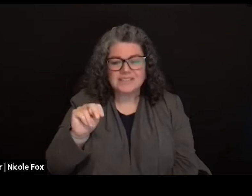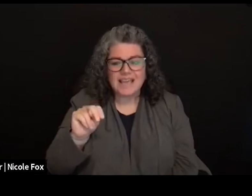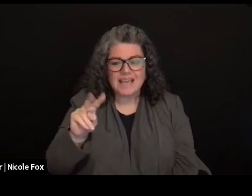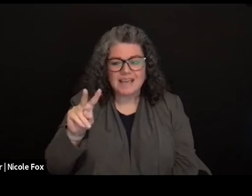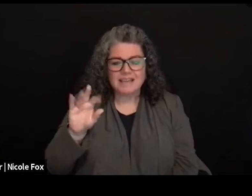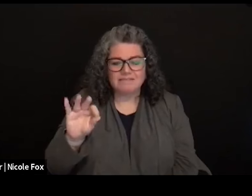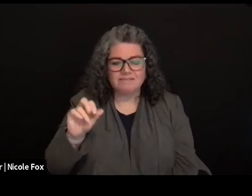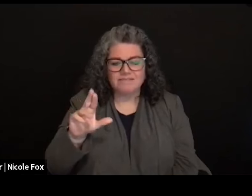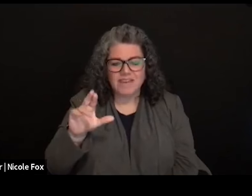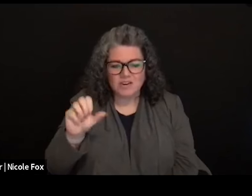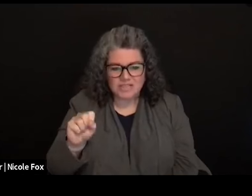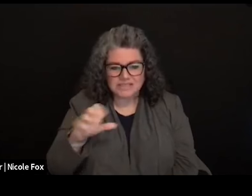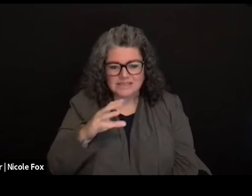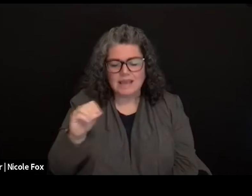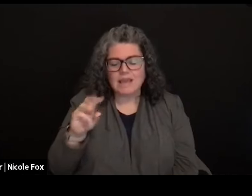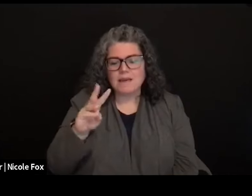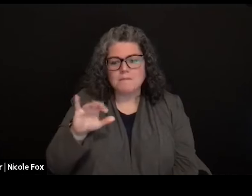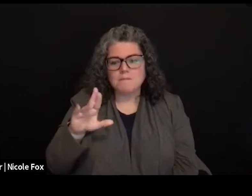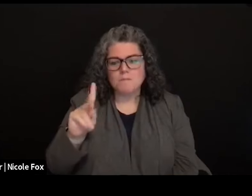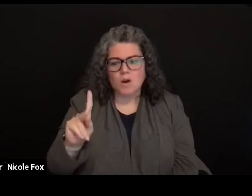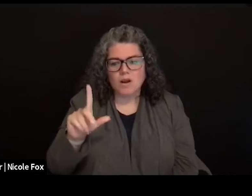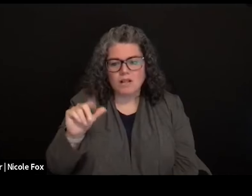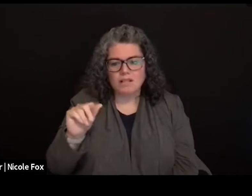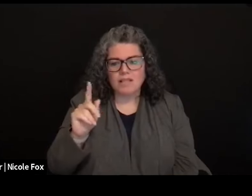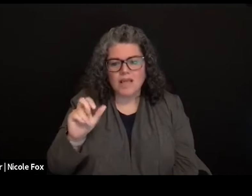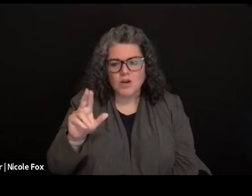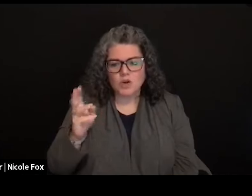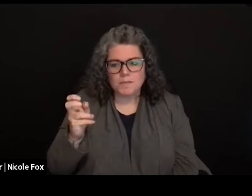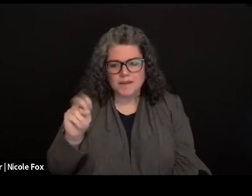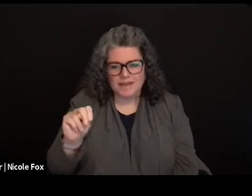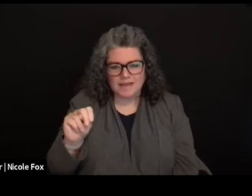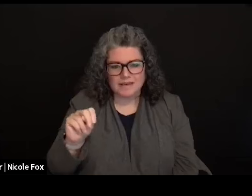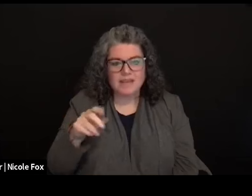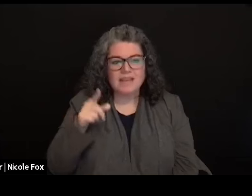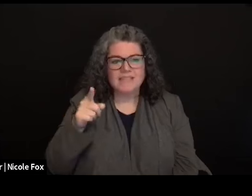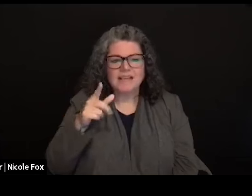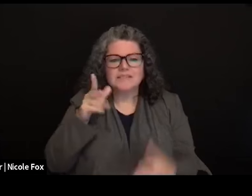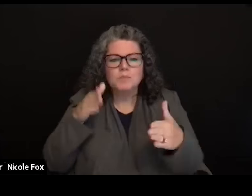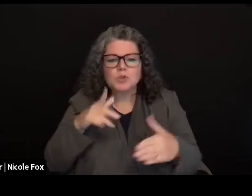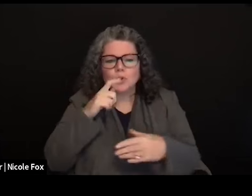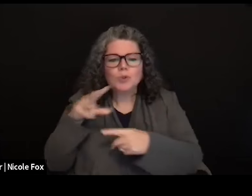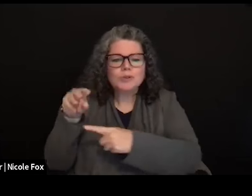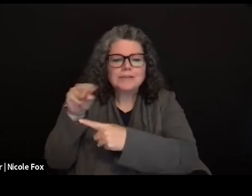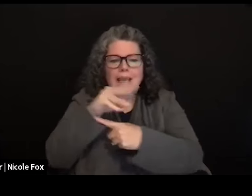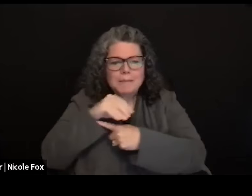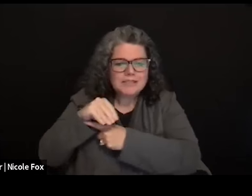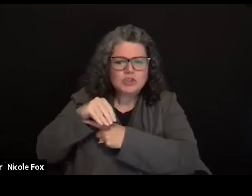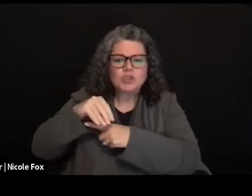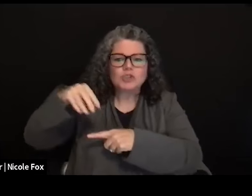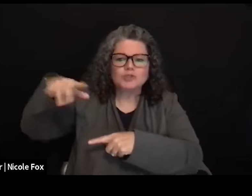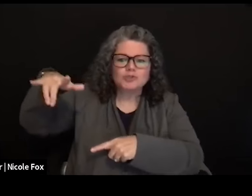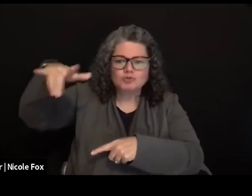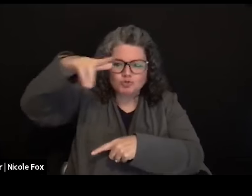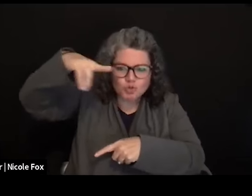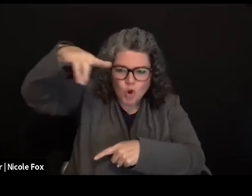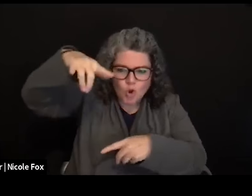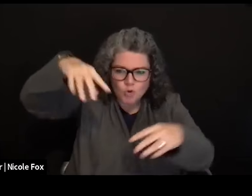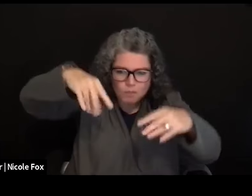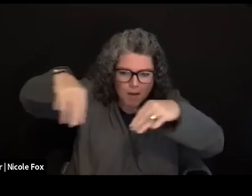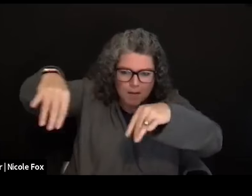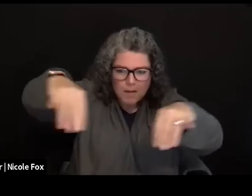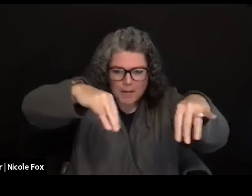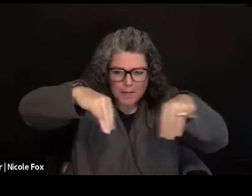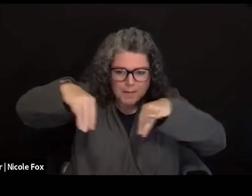Production Manager, and Mark Letterman, our Water Project Manager and Drone Operator. Couldn't do this without the efforts of those three people each